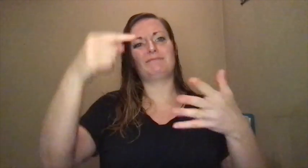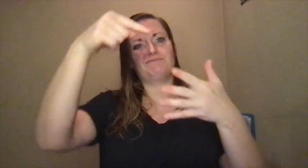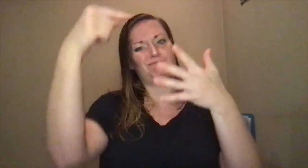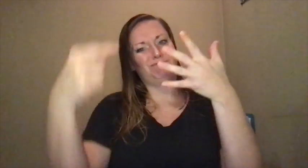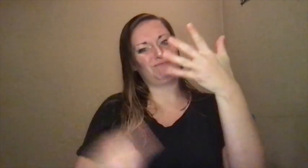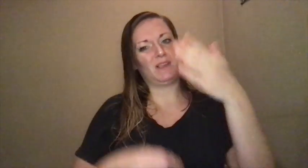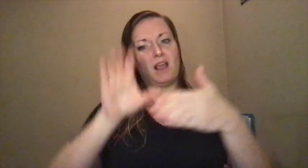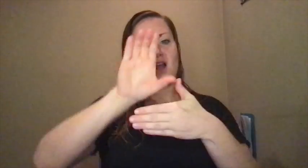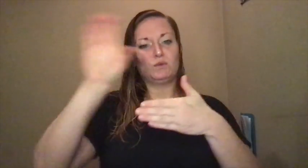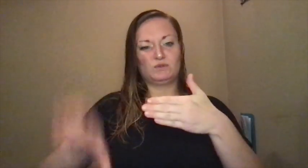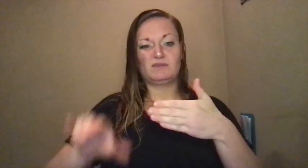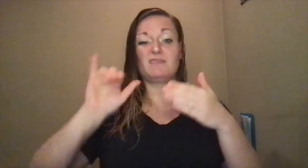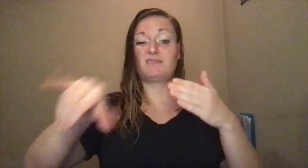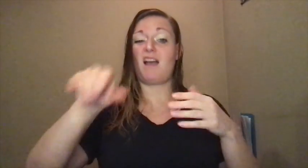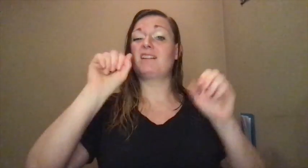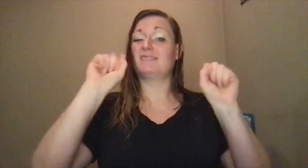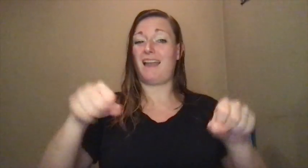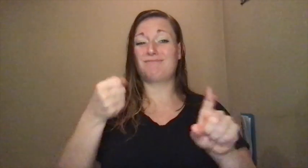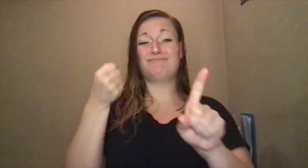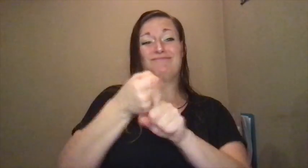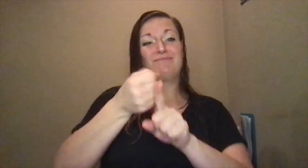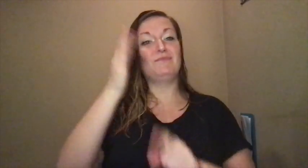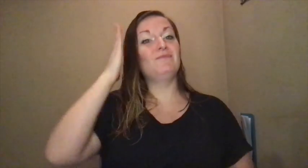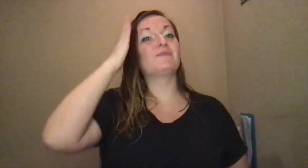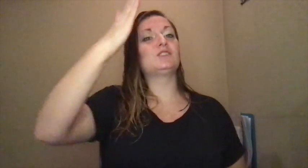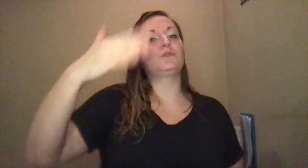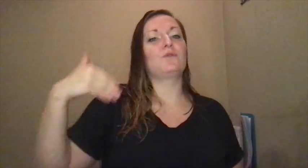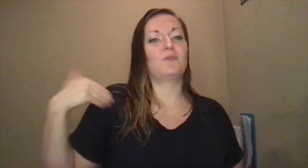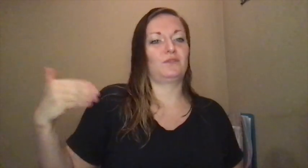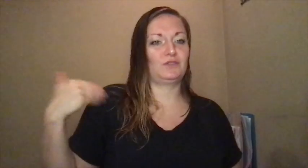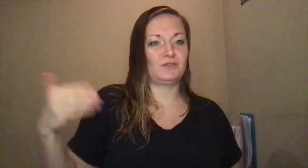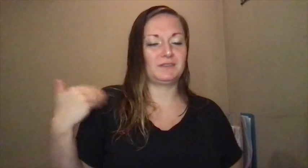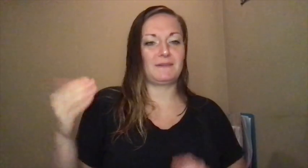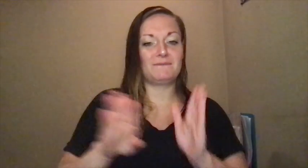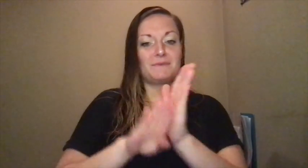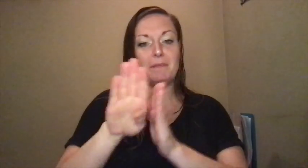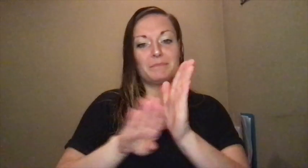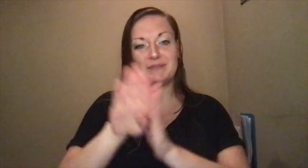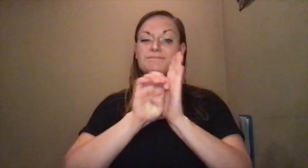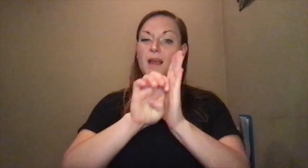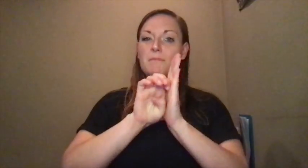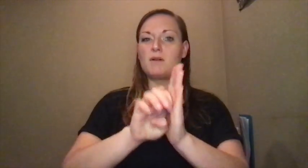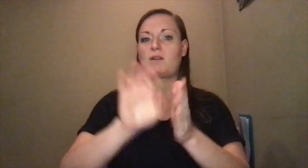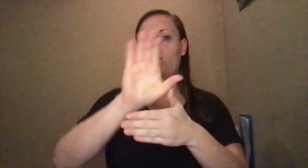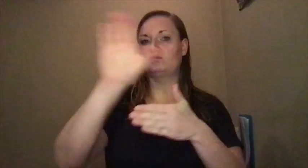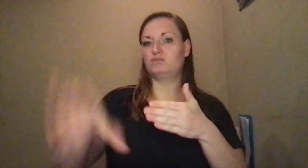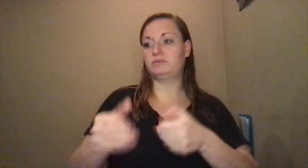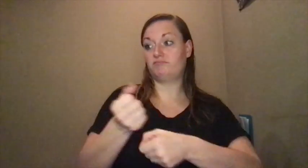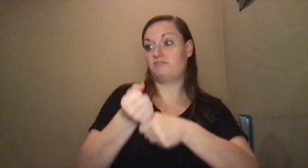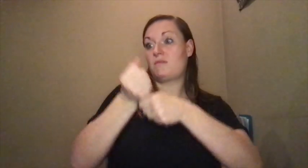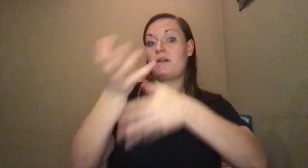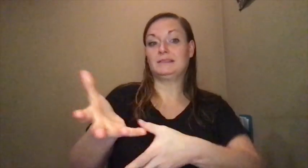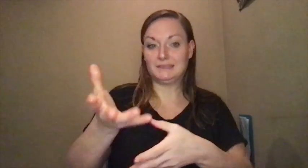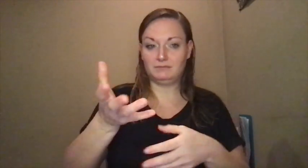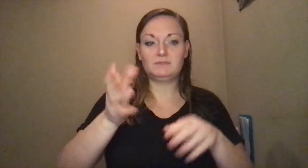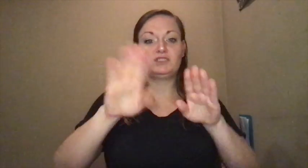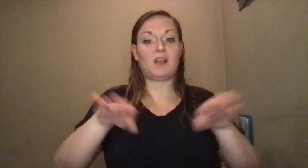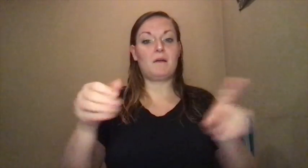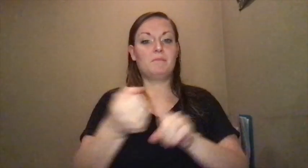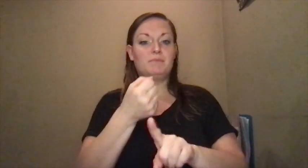escape, and so can anyone who's in this jail, is because a lot of objects in games have not much room at all to jump into this small cage.